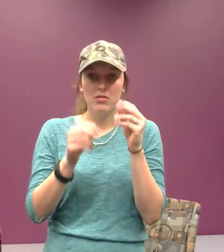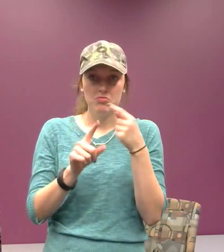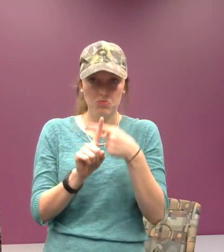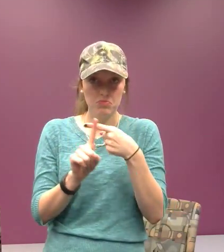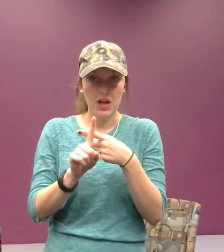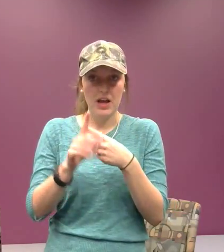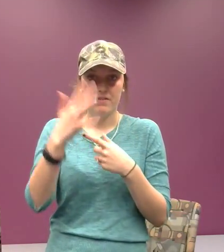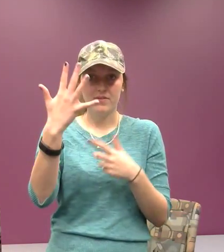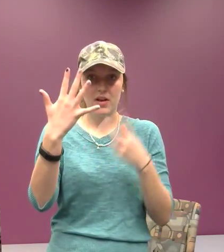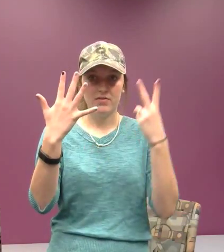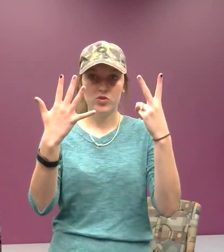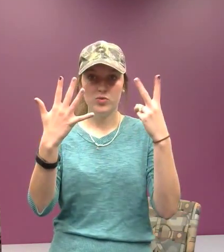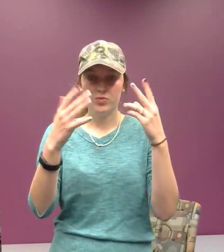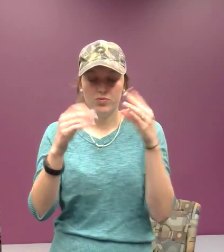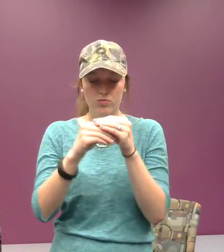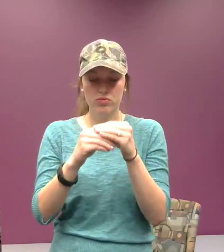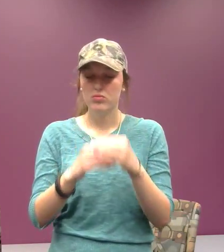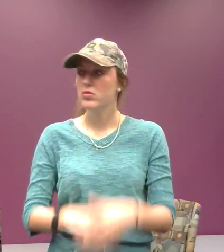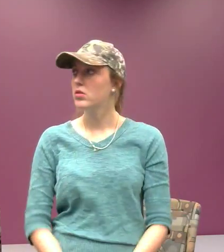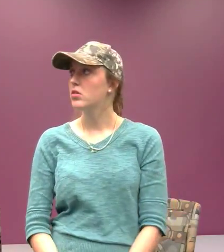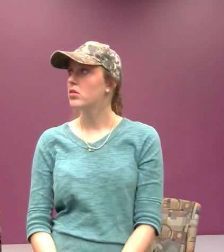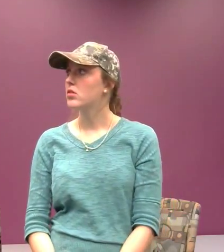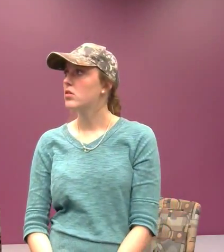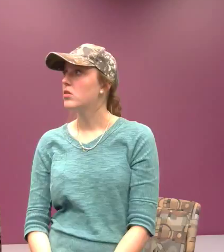So now we should be able to take out those things that